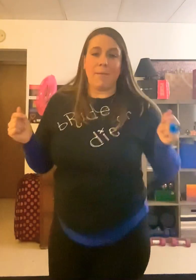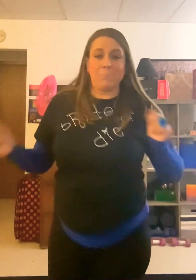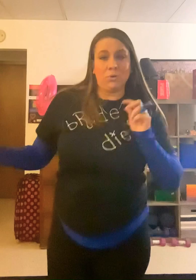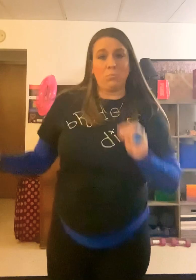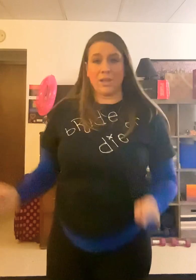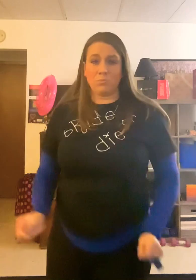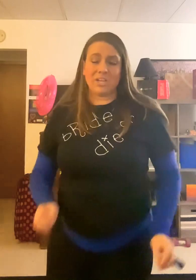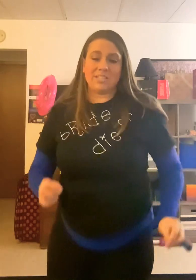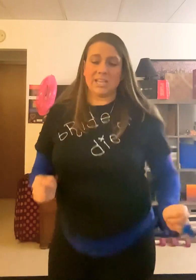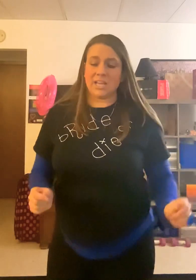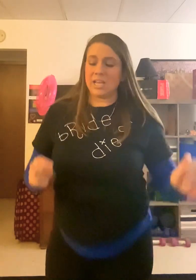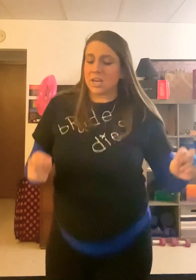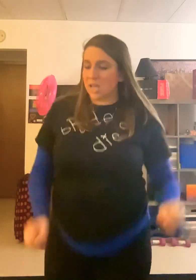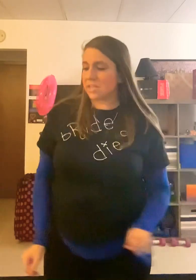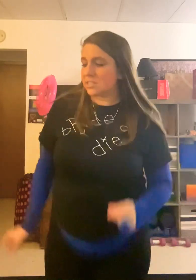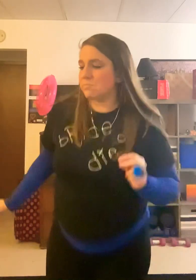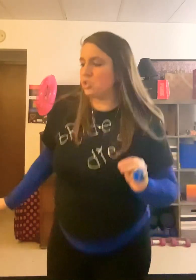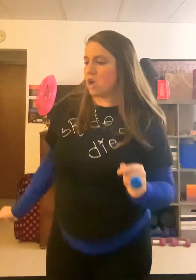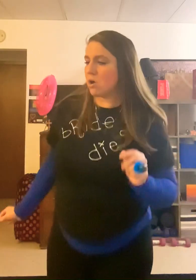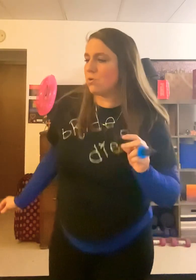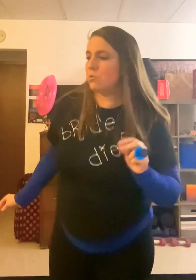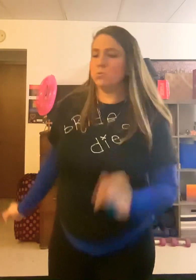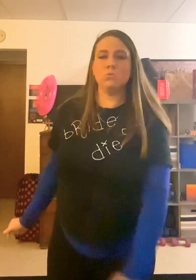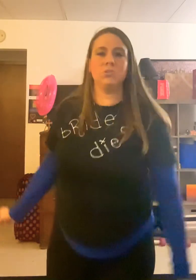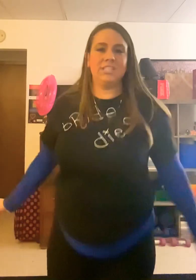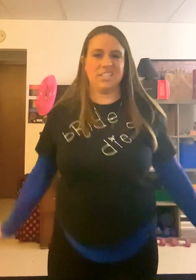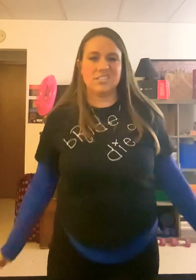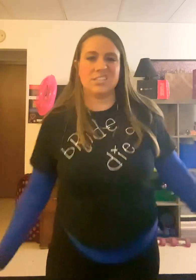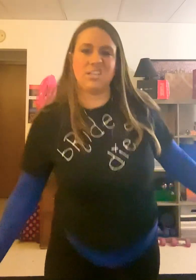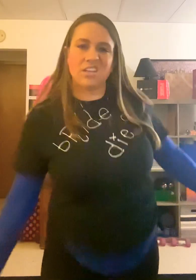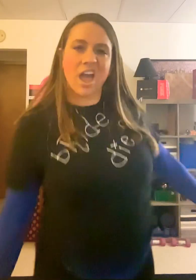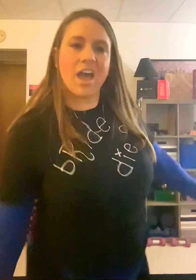Remember when we did some shows in